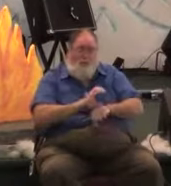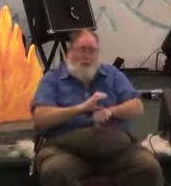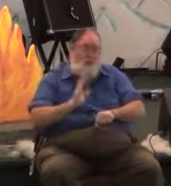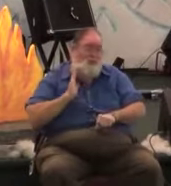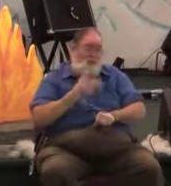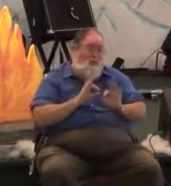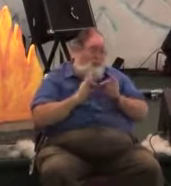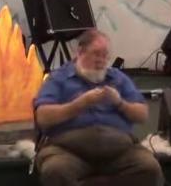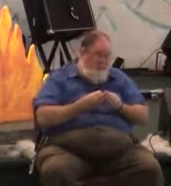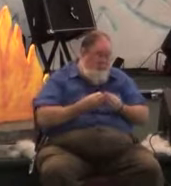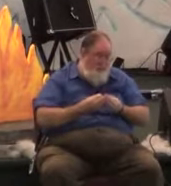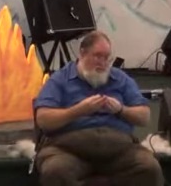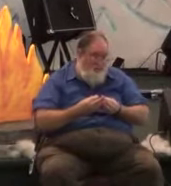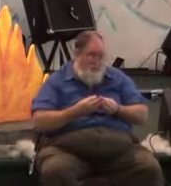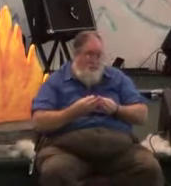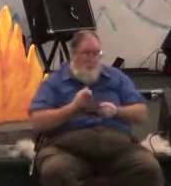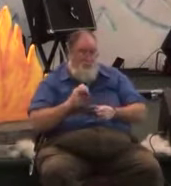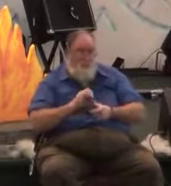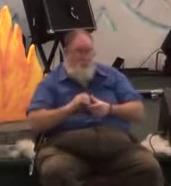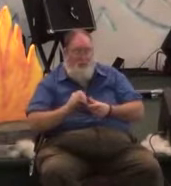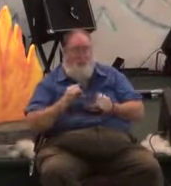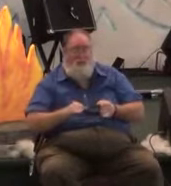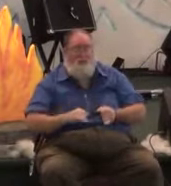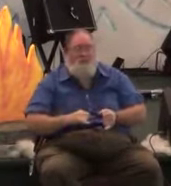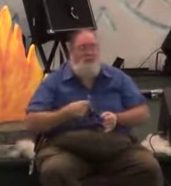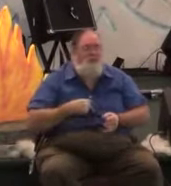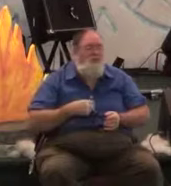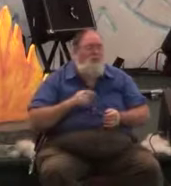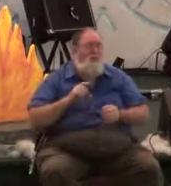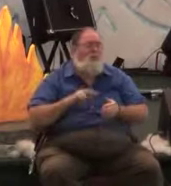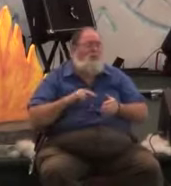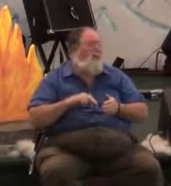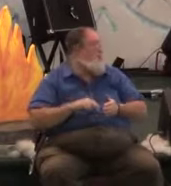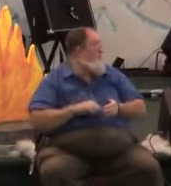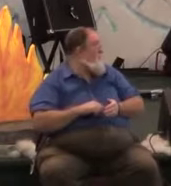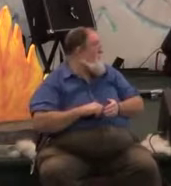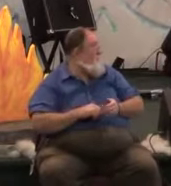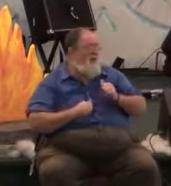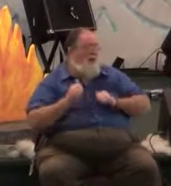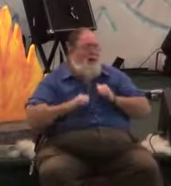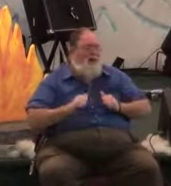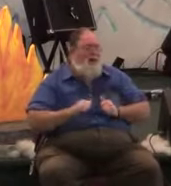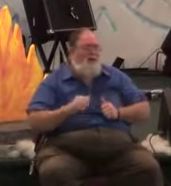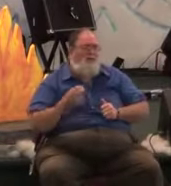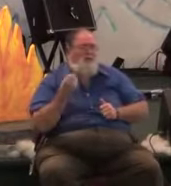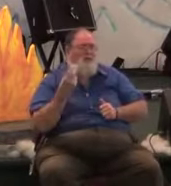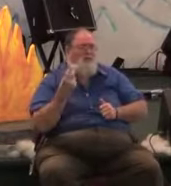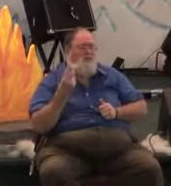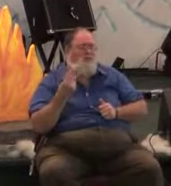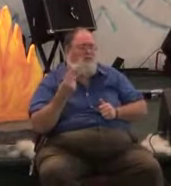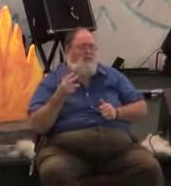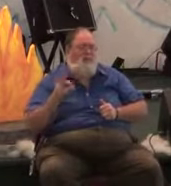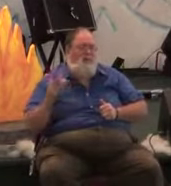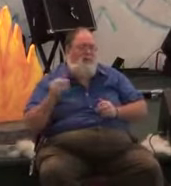read Acts 12, 19 through 25, and see where our scripture takes us this